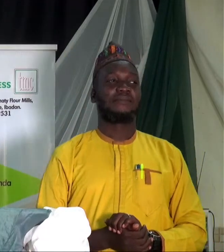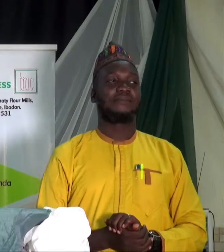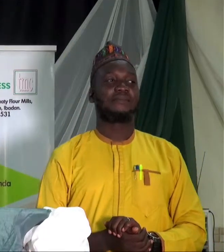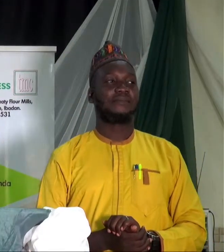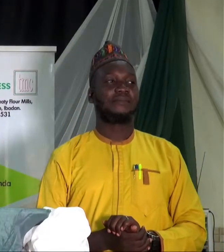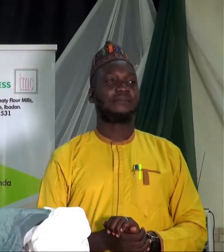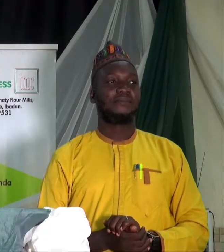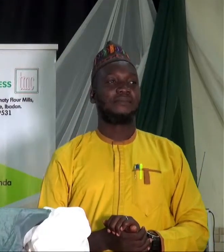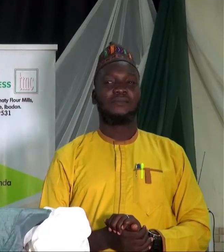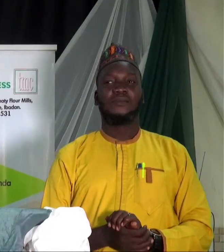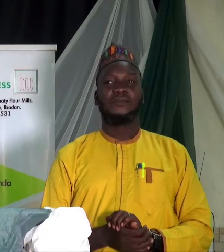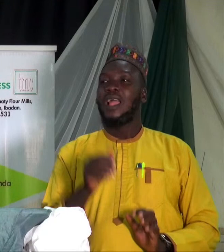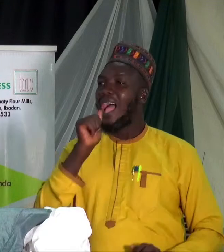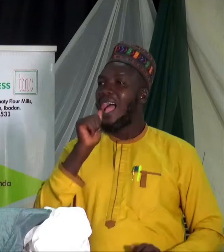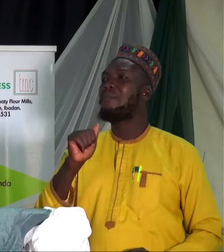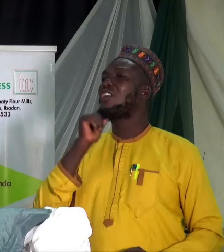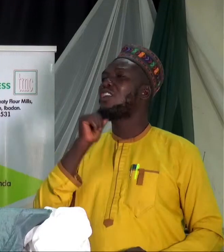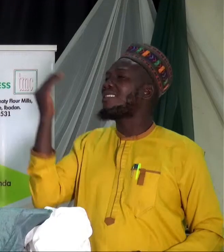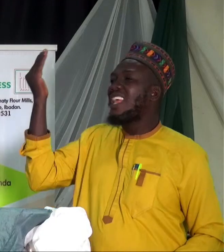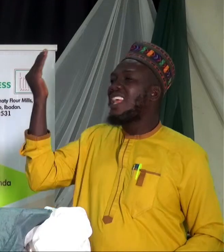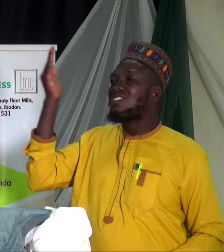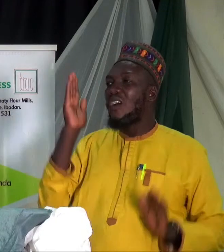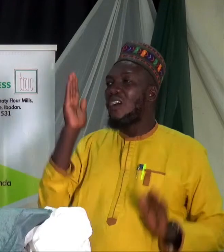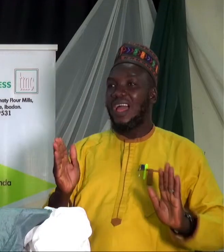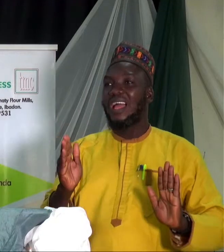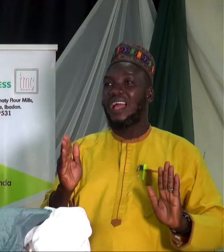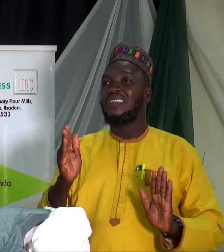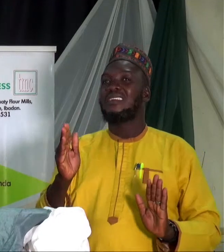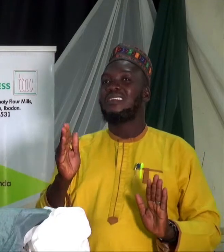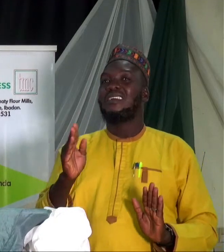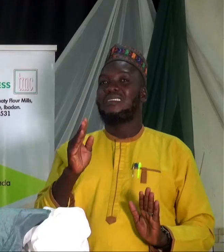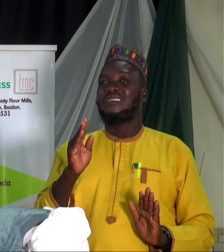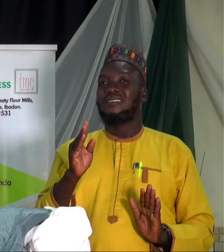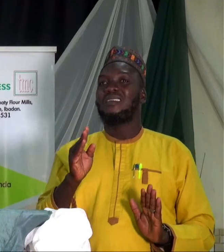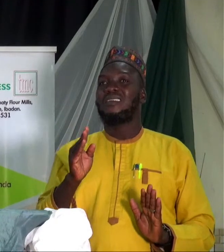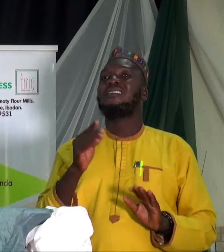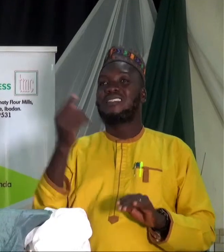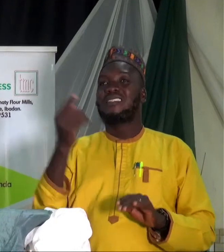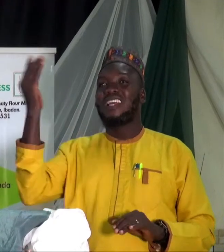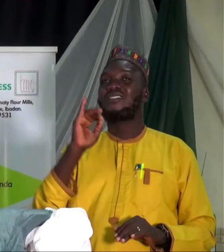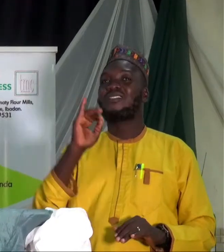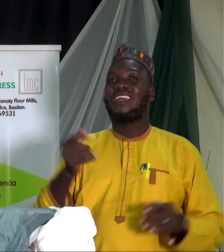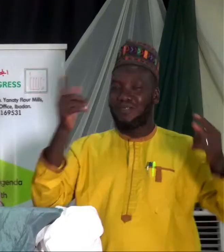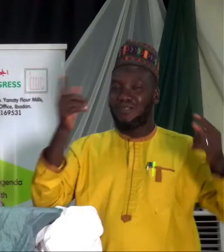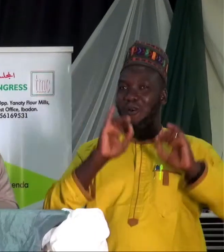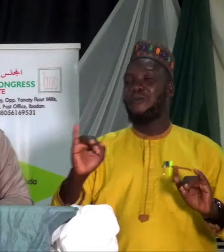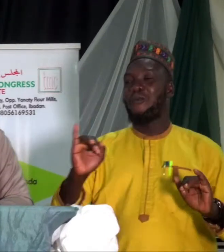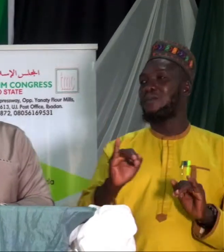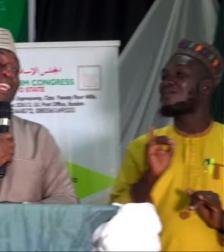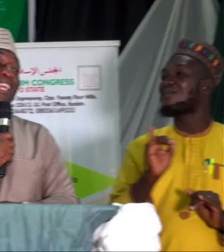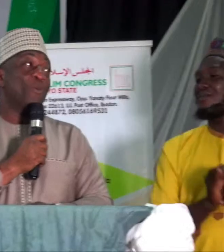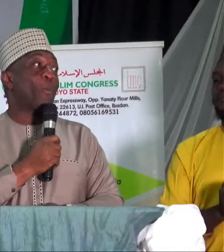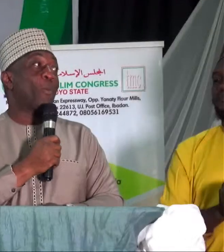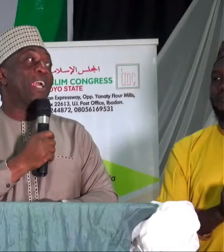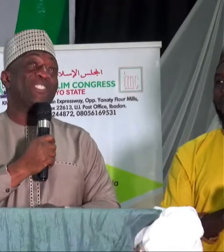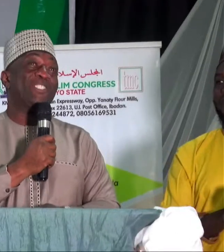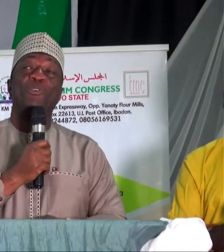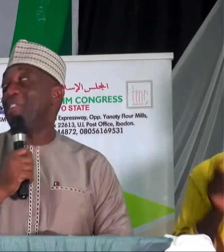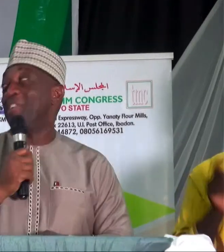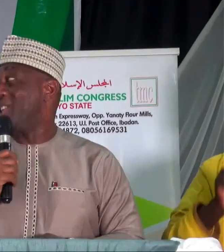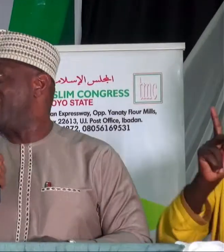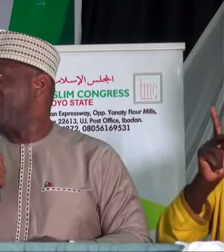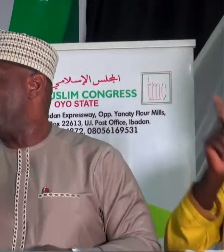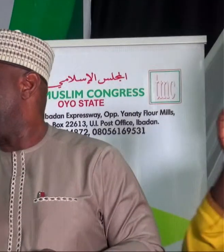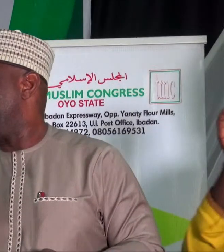I'm not the lecturer the lecturers will talk àwọn tó wà ní ibi tí ìwé parí sí